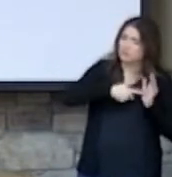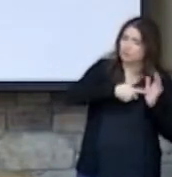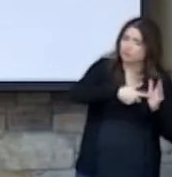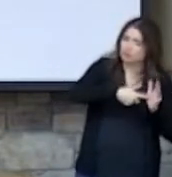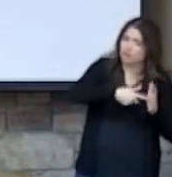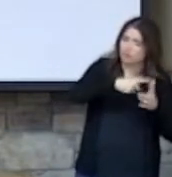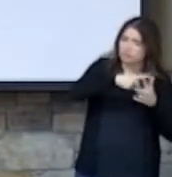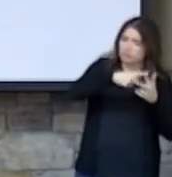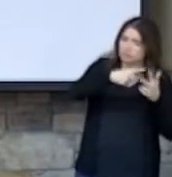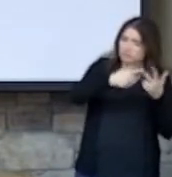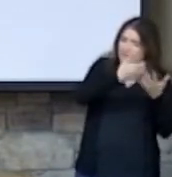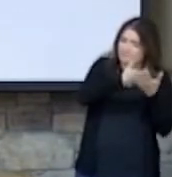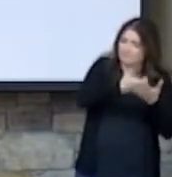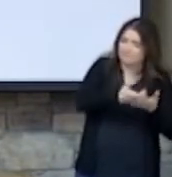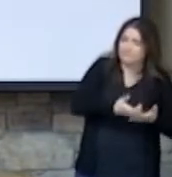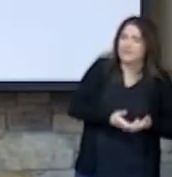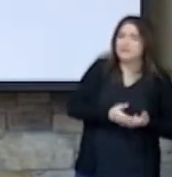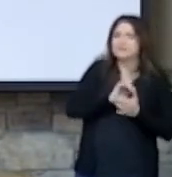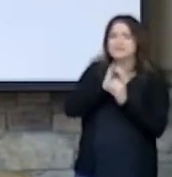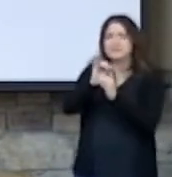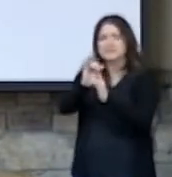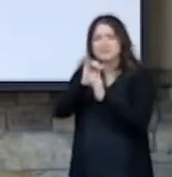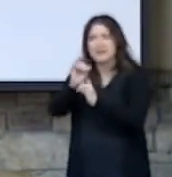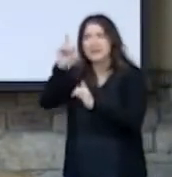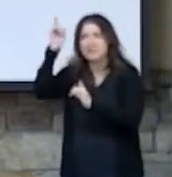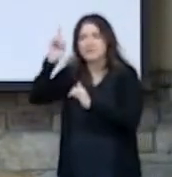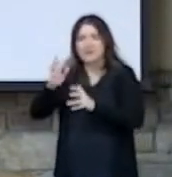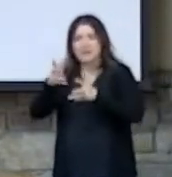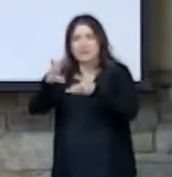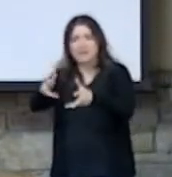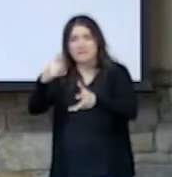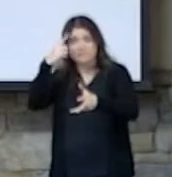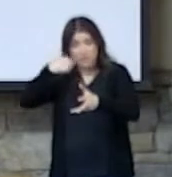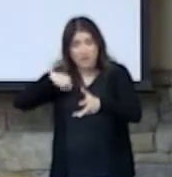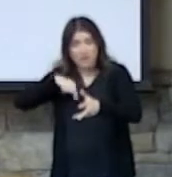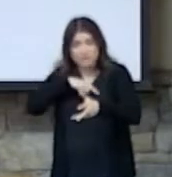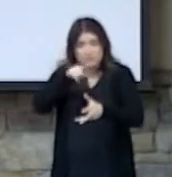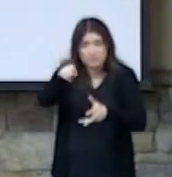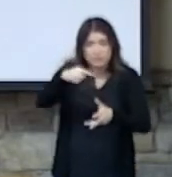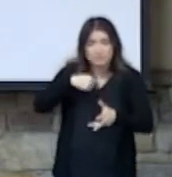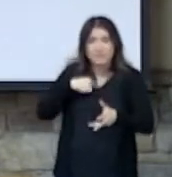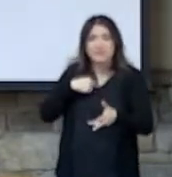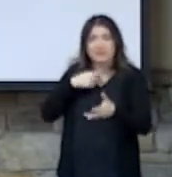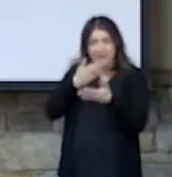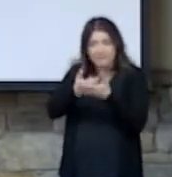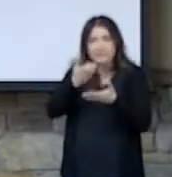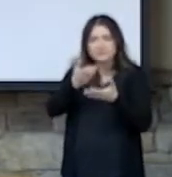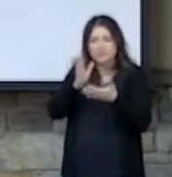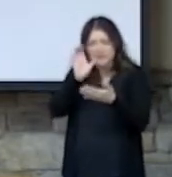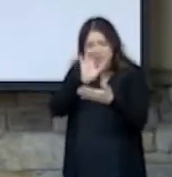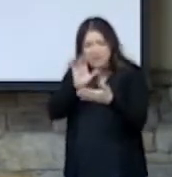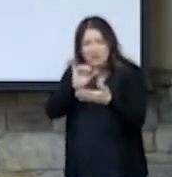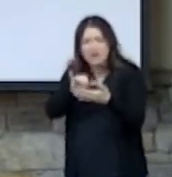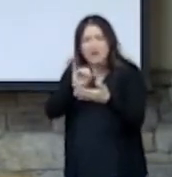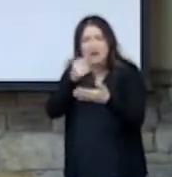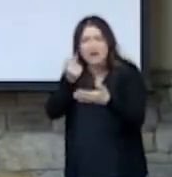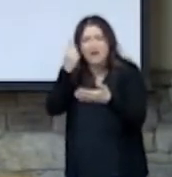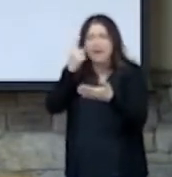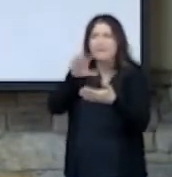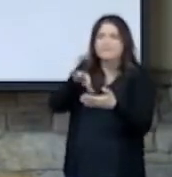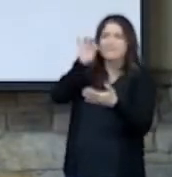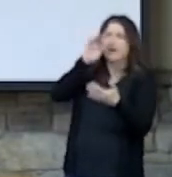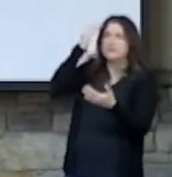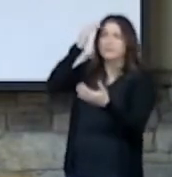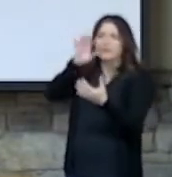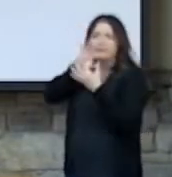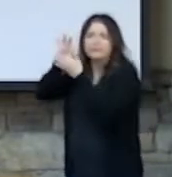follow, God has left evidence for you and for me so that we can find Him and know Him. And that first place where the